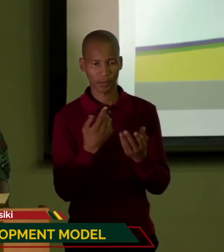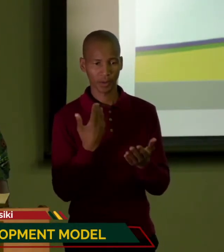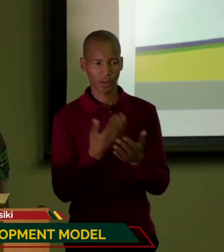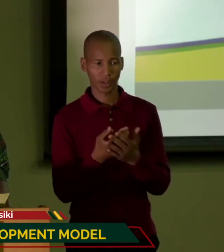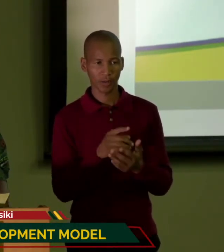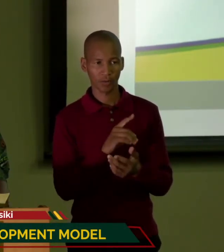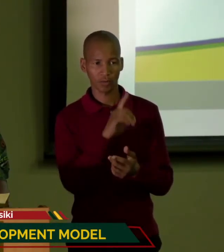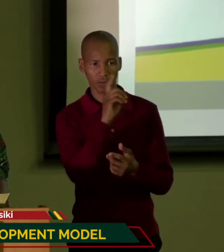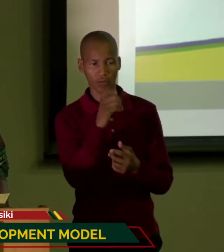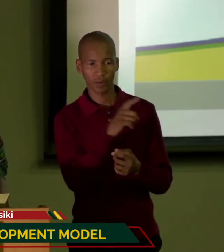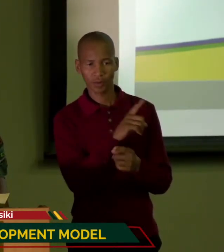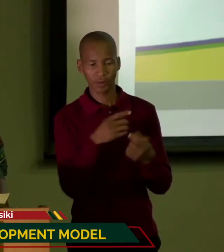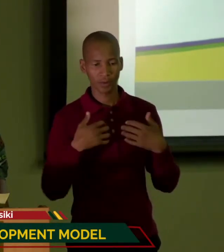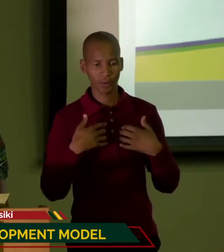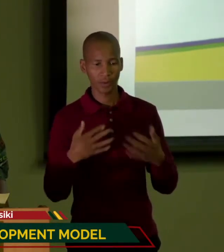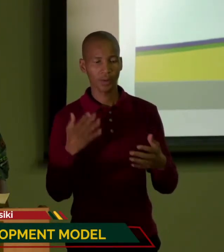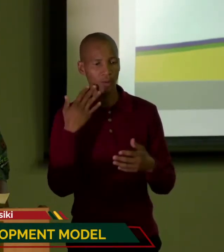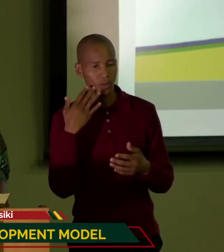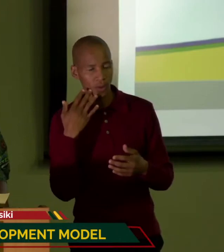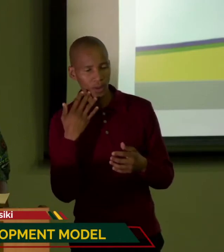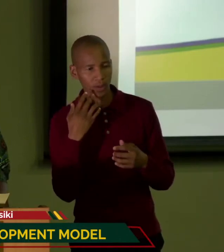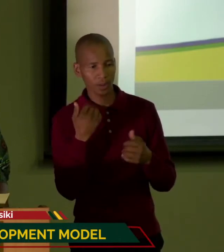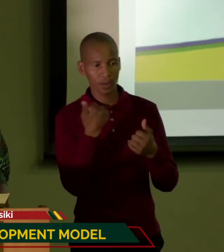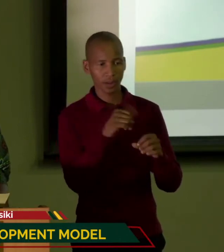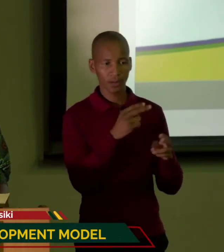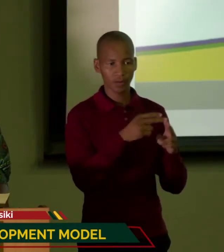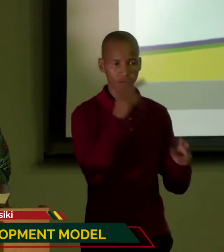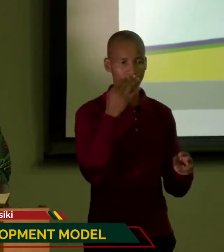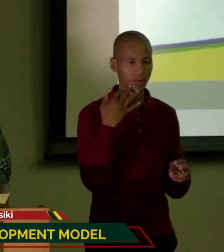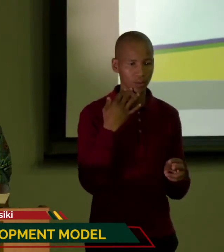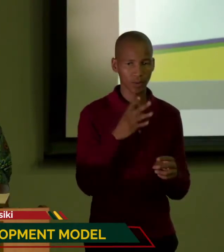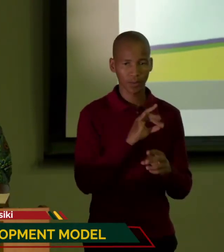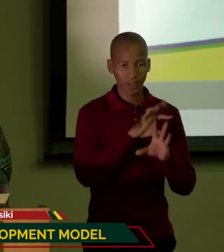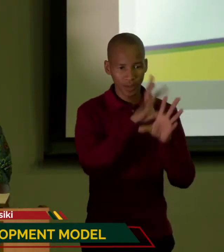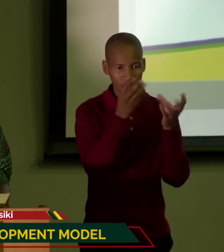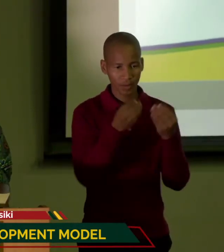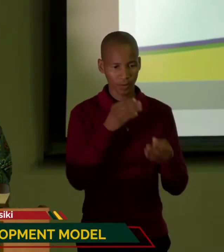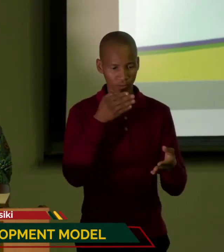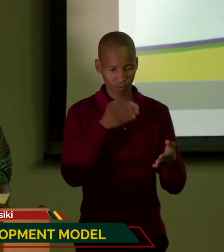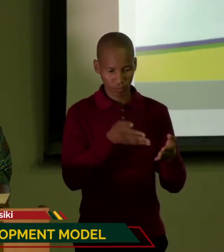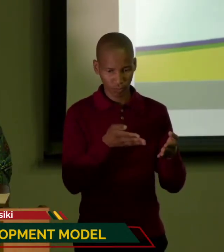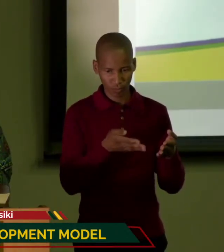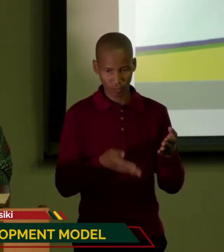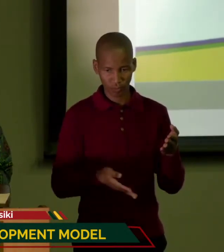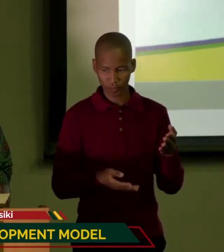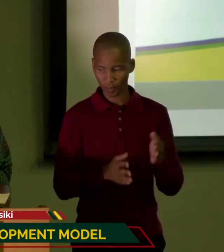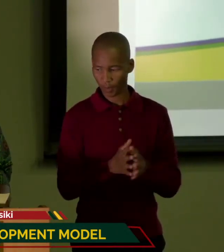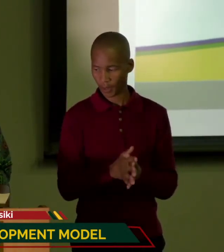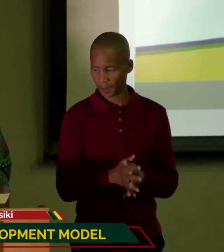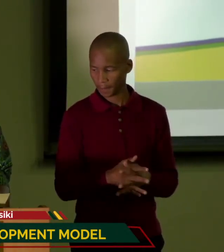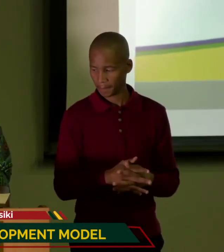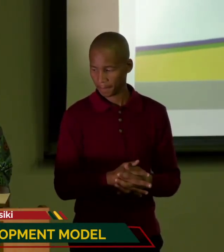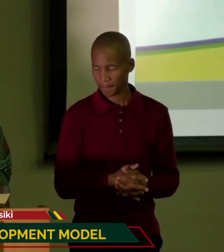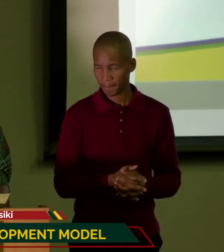nini nathini but nazi ya izinto but I want to talk to